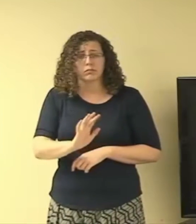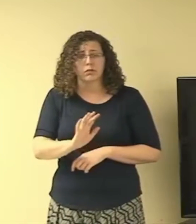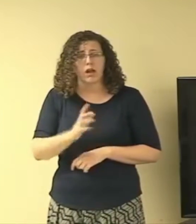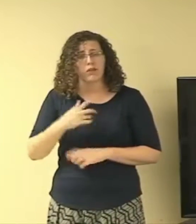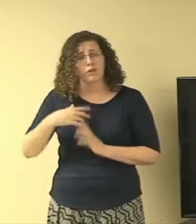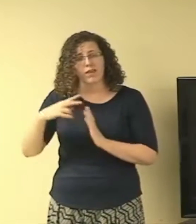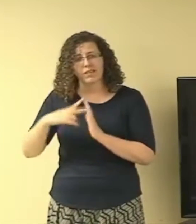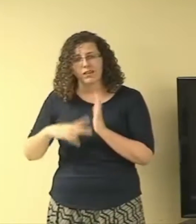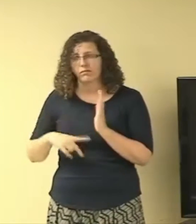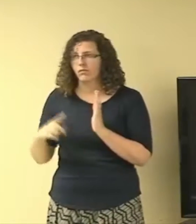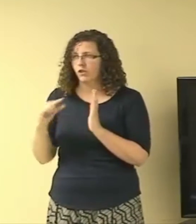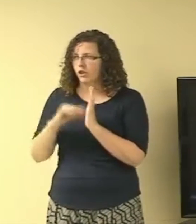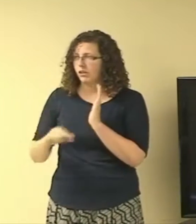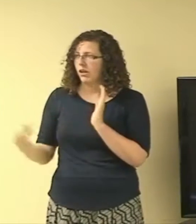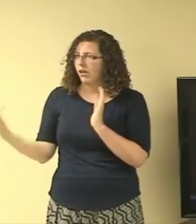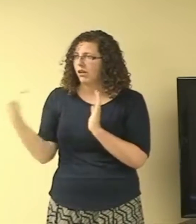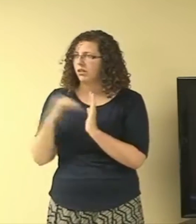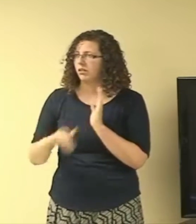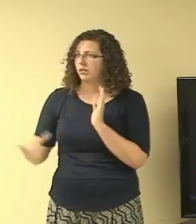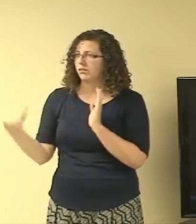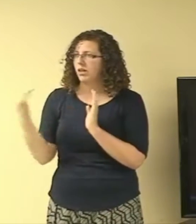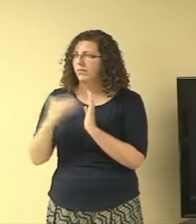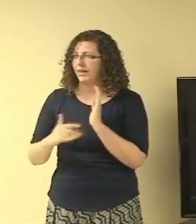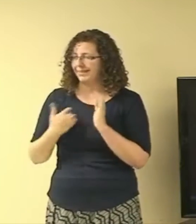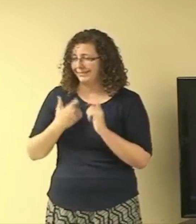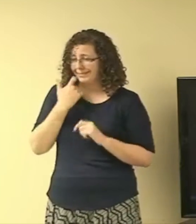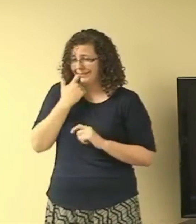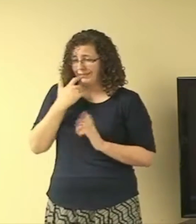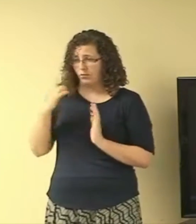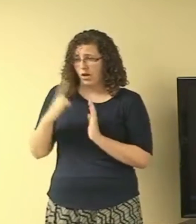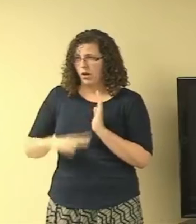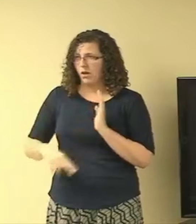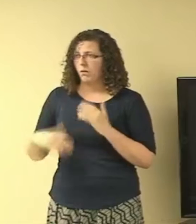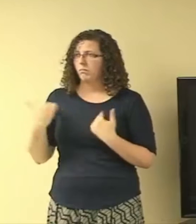I've read this 1,000 times, honey, and I just read it again this morning.